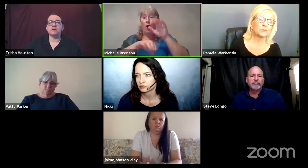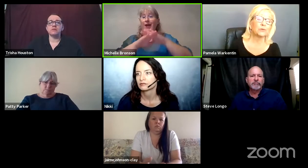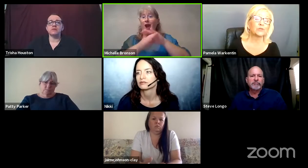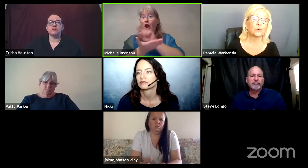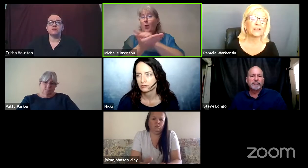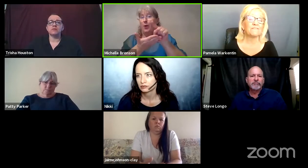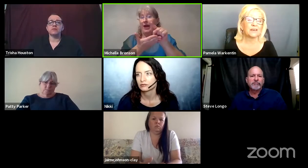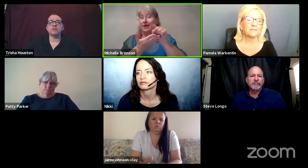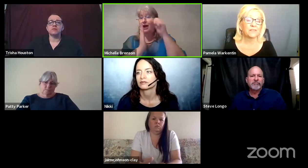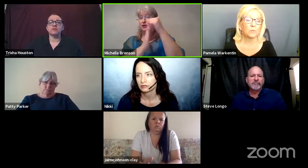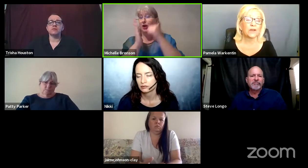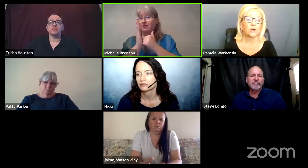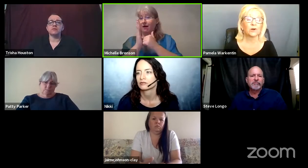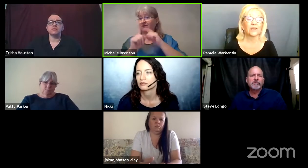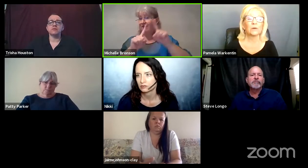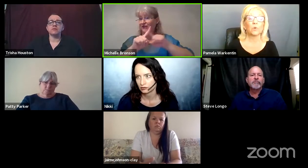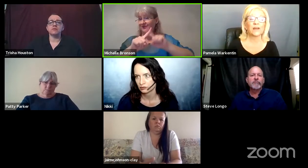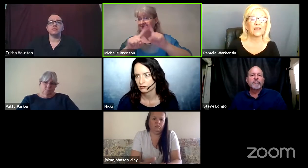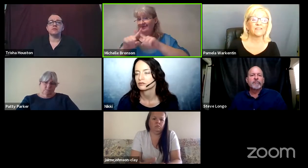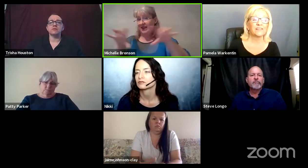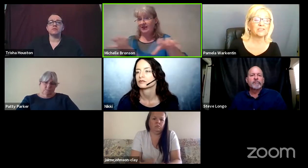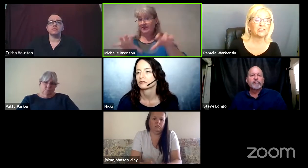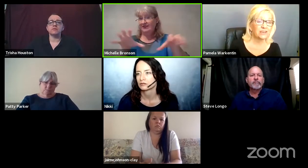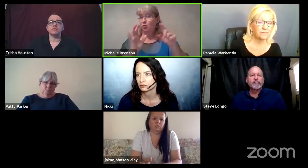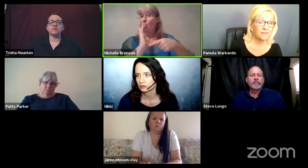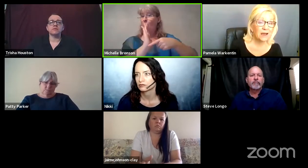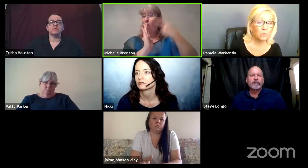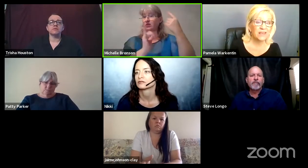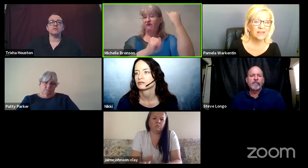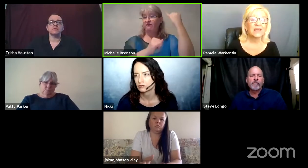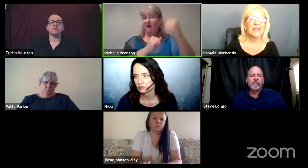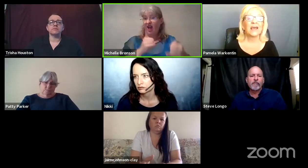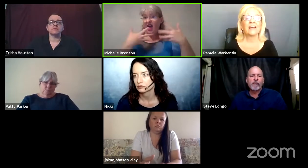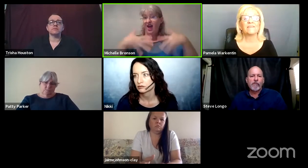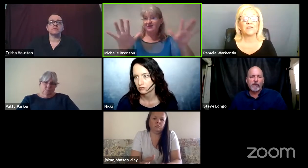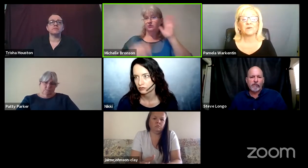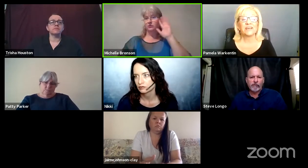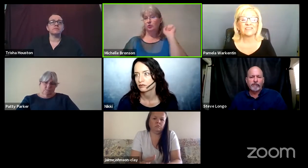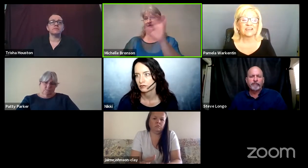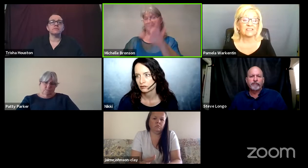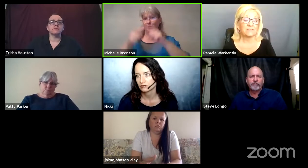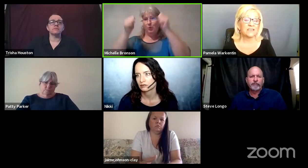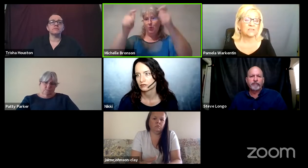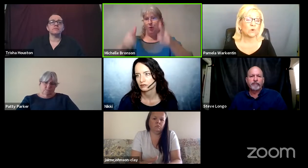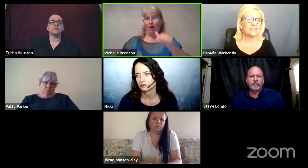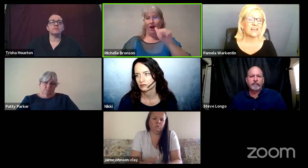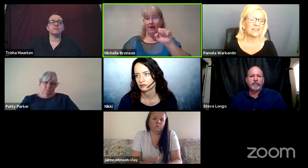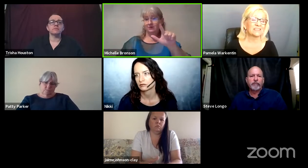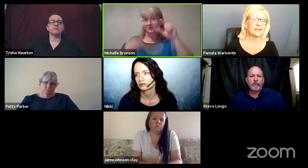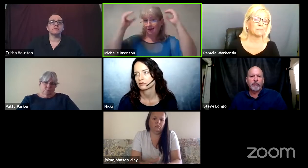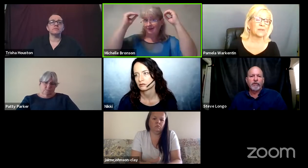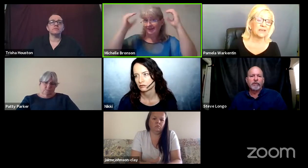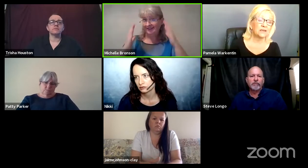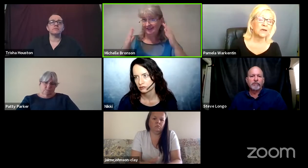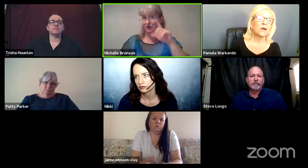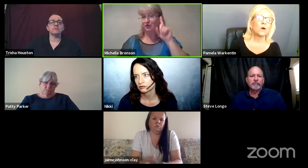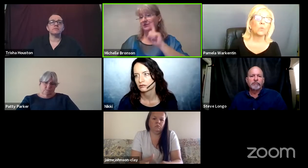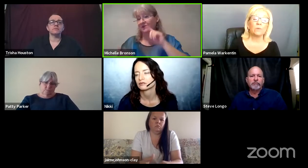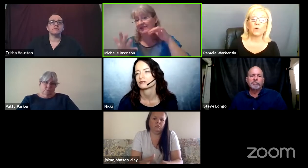through the 25th, and we are currently working on the agenda for that week and the various activities. Once that is completed, we will